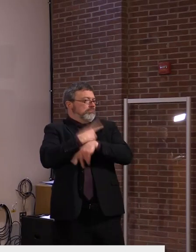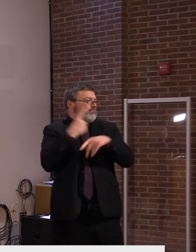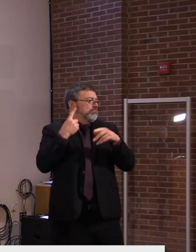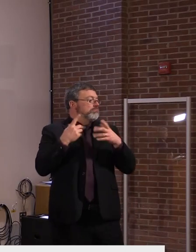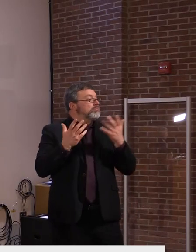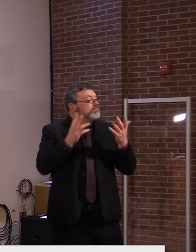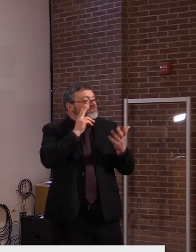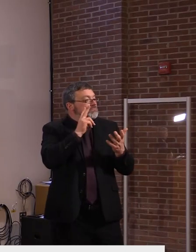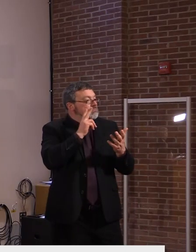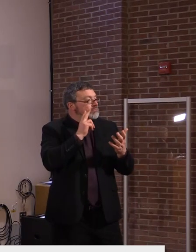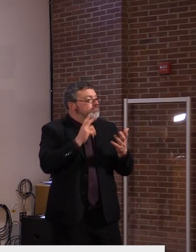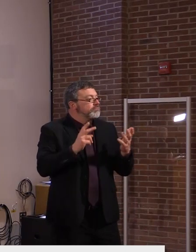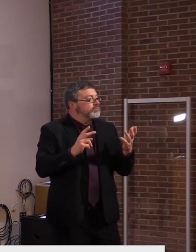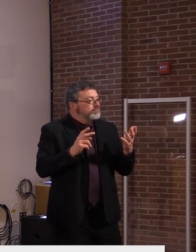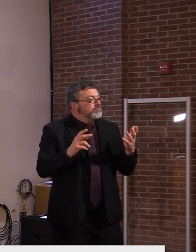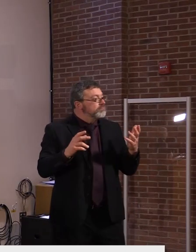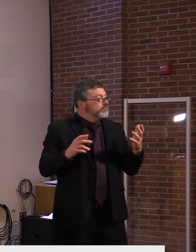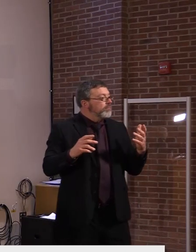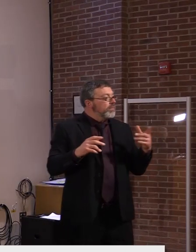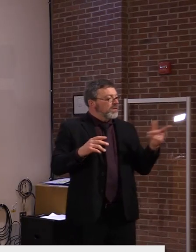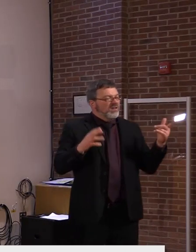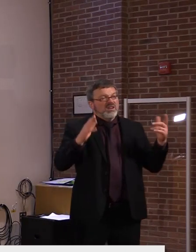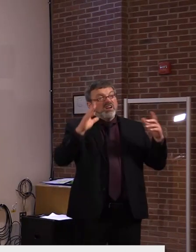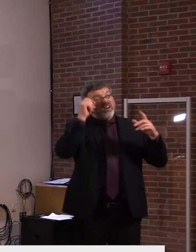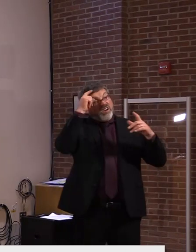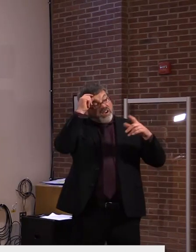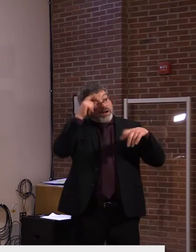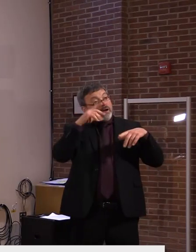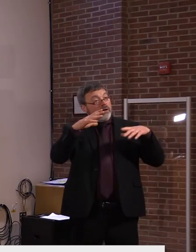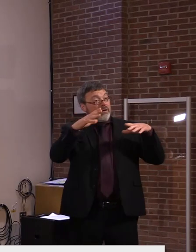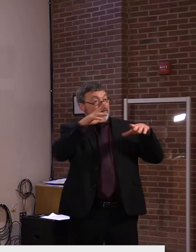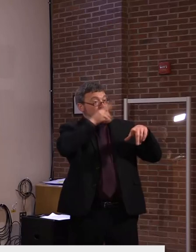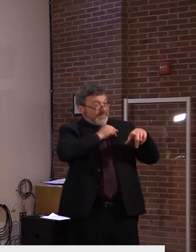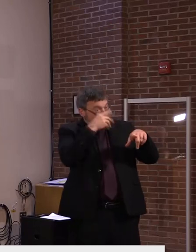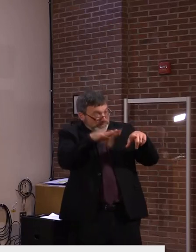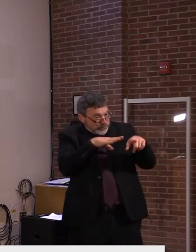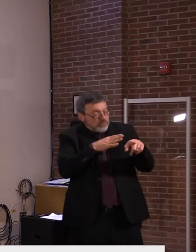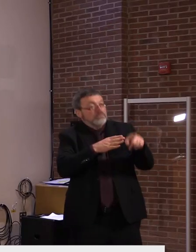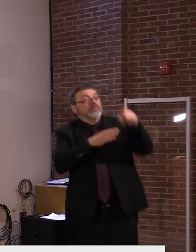sort of return to normal on Friday, starting on Friday again.